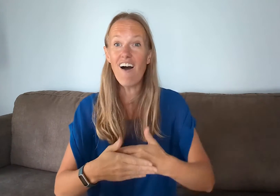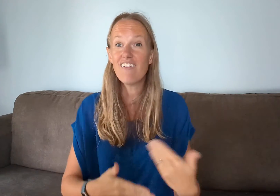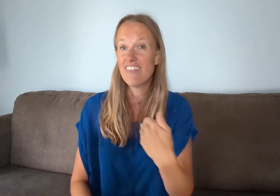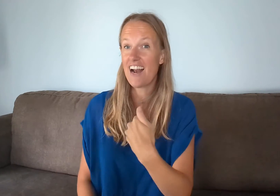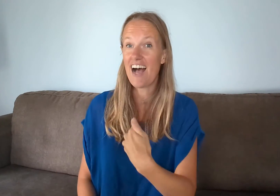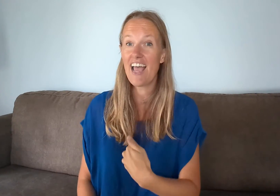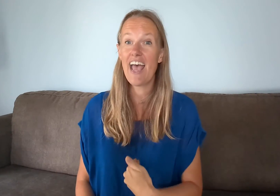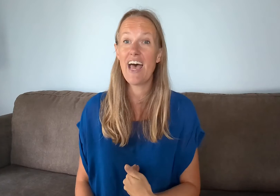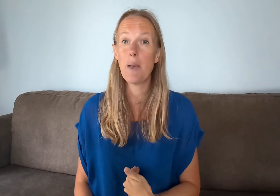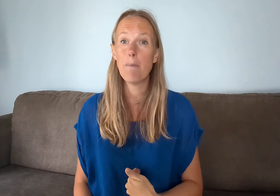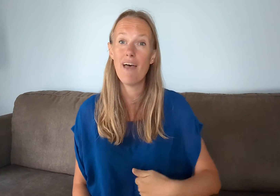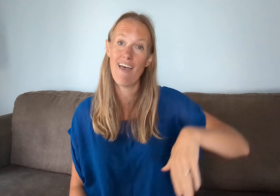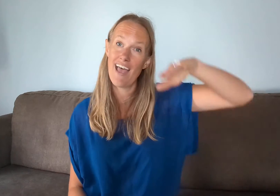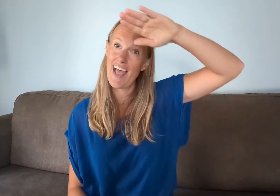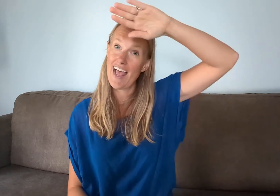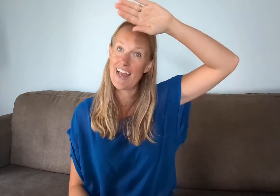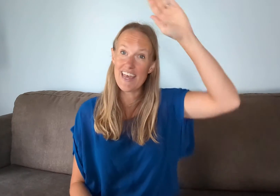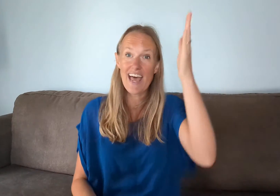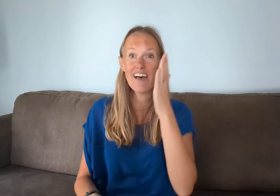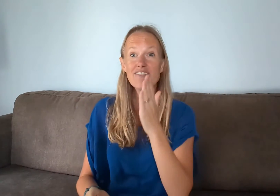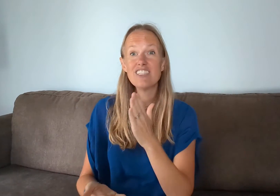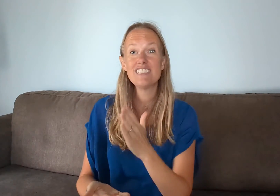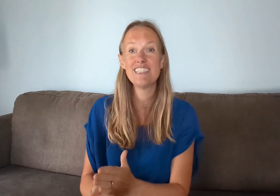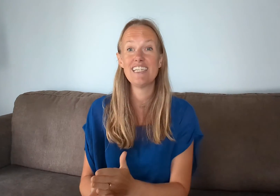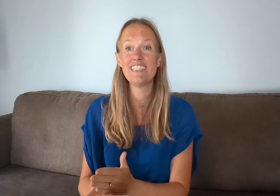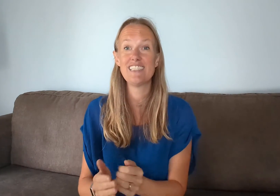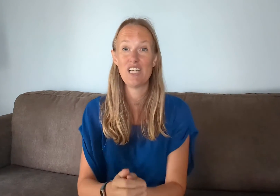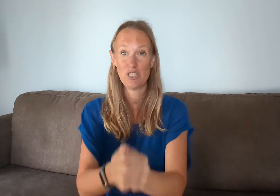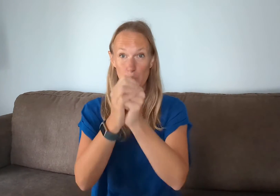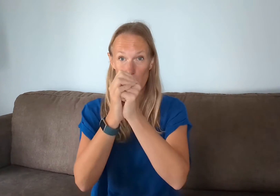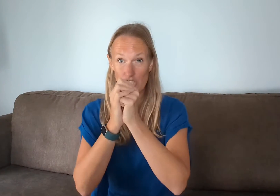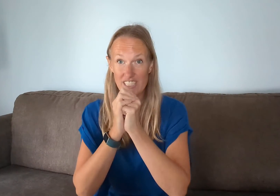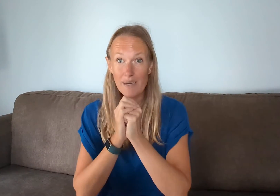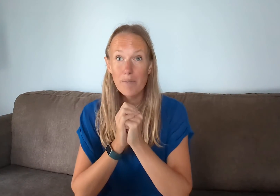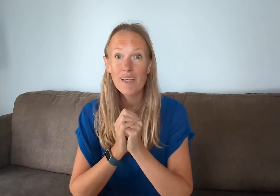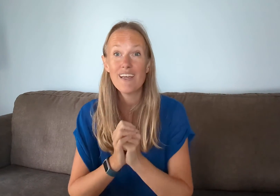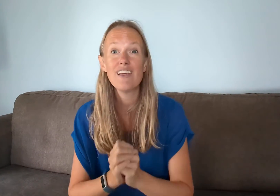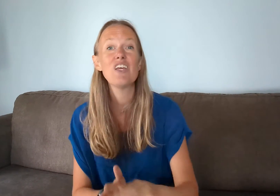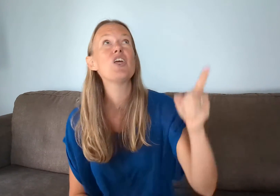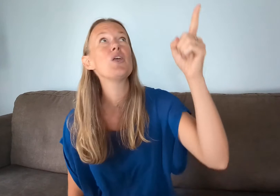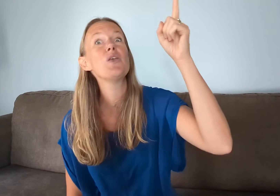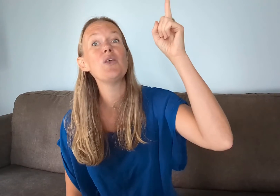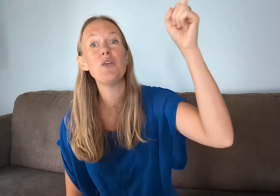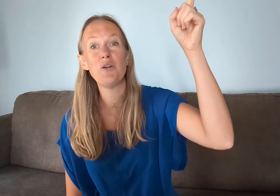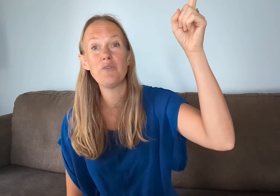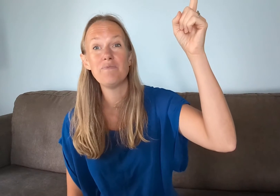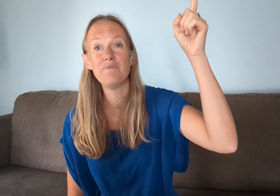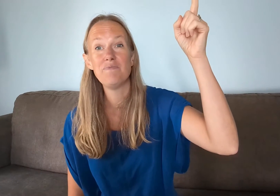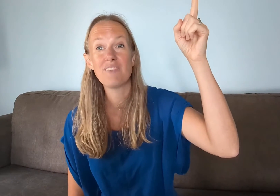all that I am, never cease to worship you. And